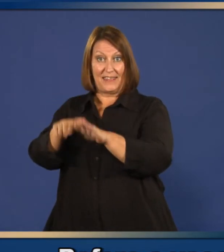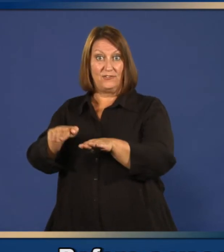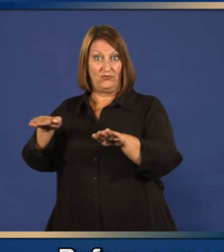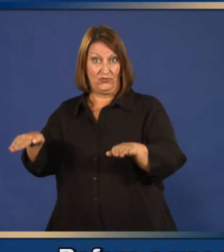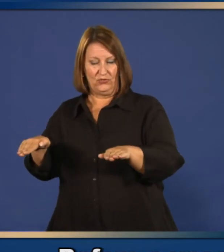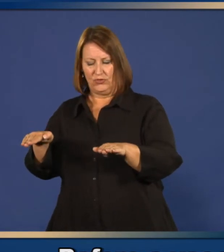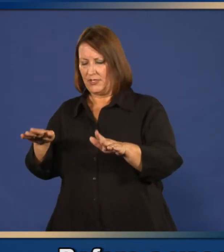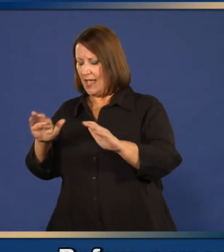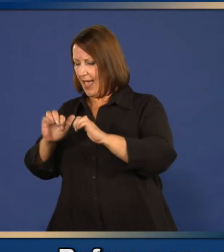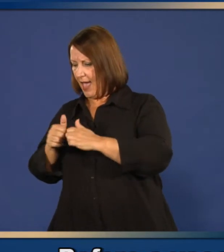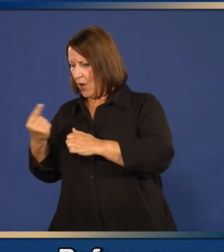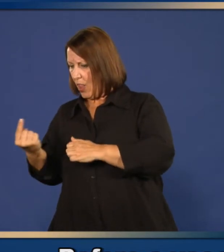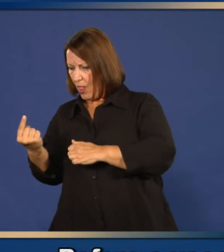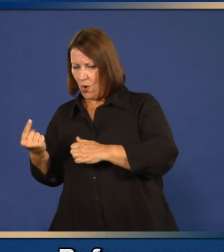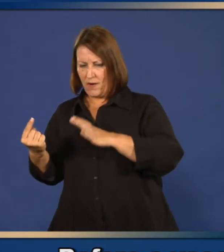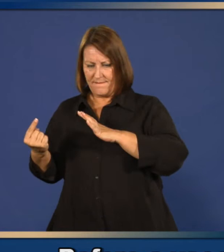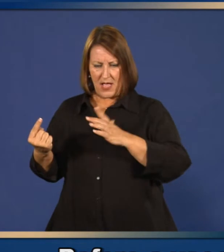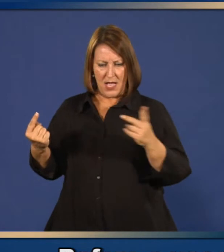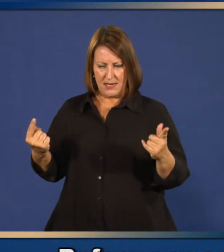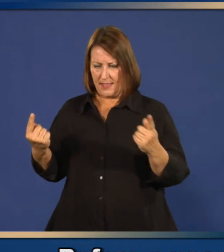other vaccines.